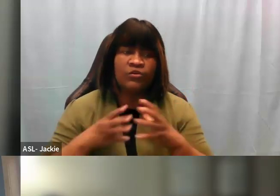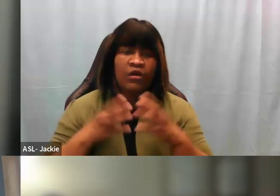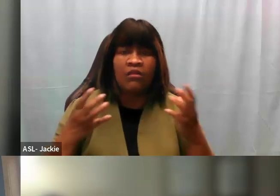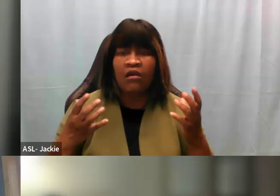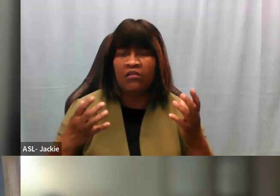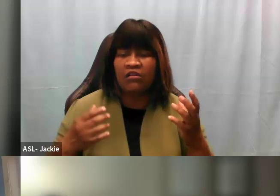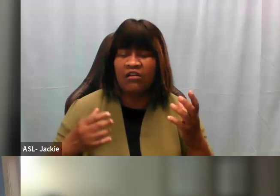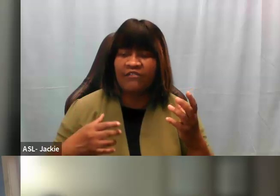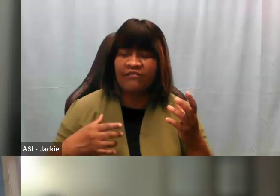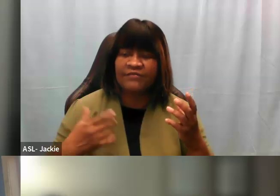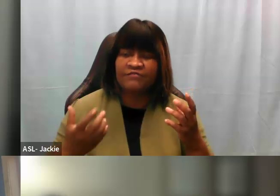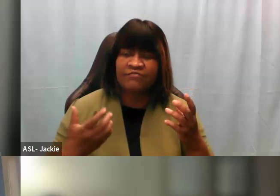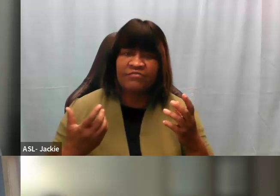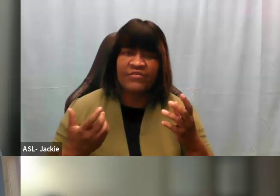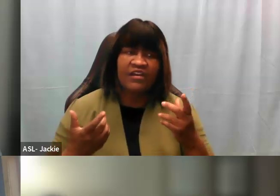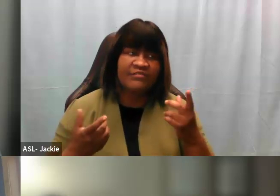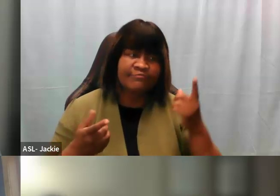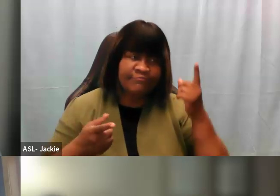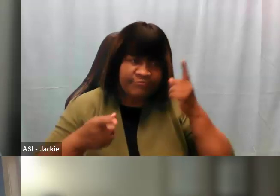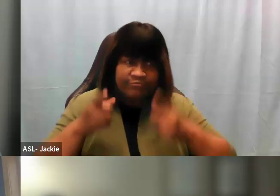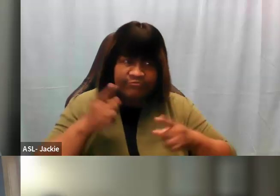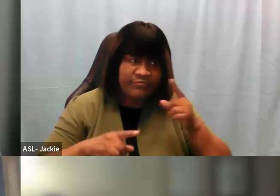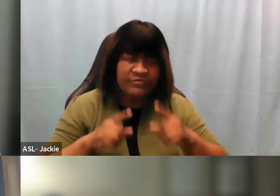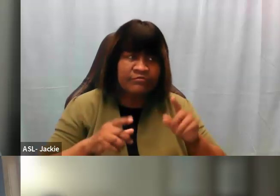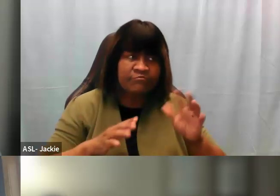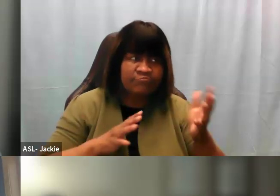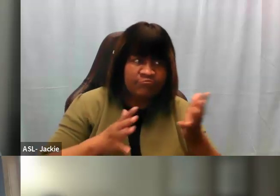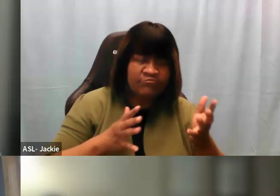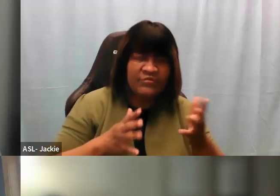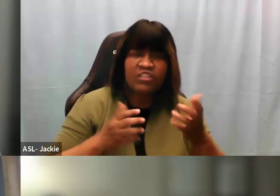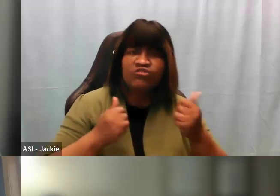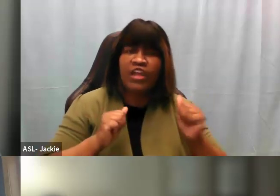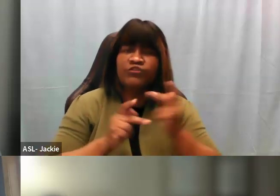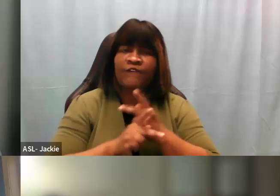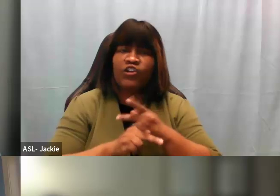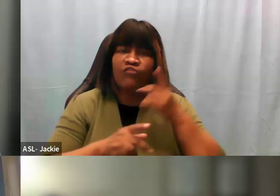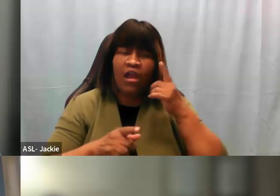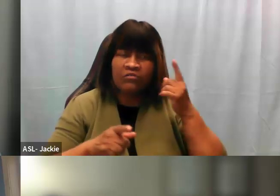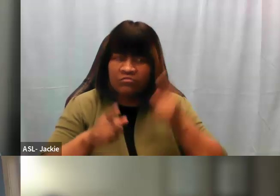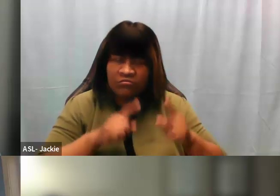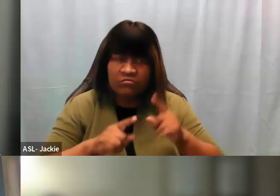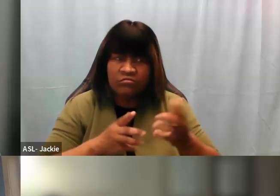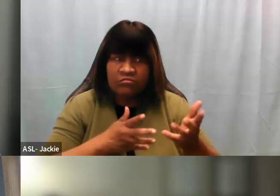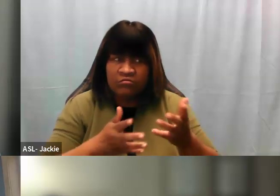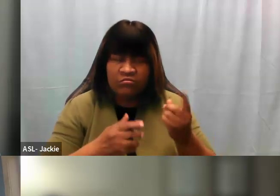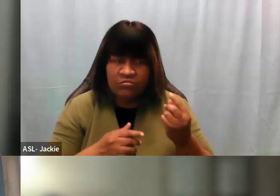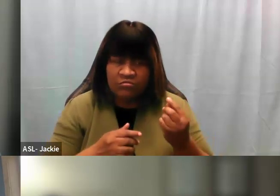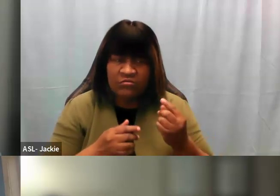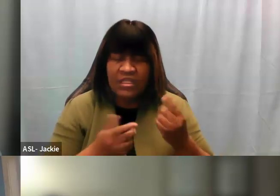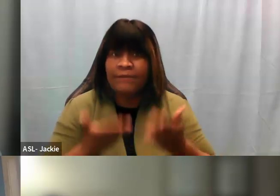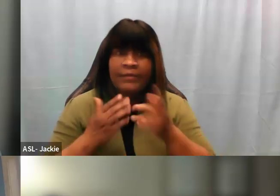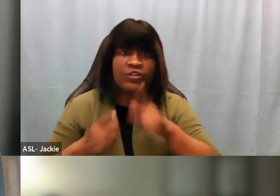of compromising or trying to figure out a common ground. So maybe you don't live